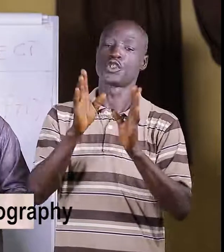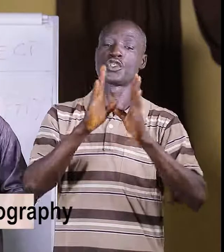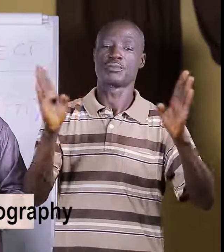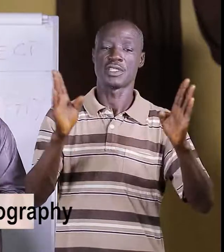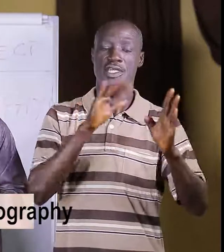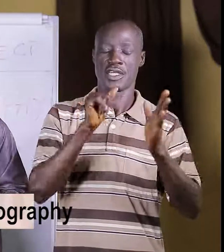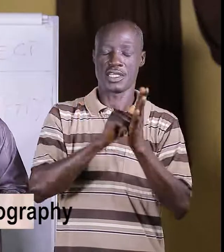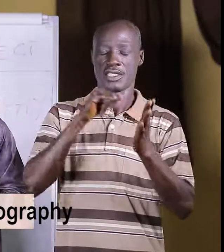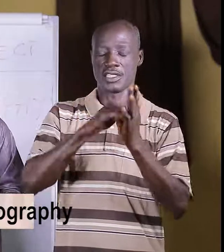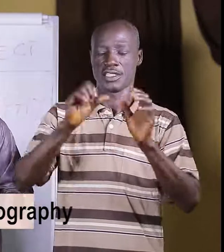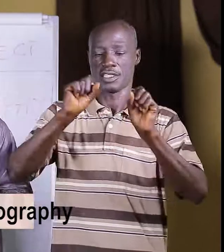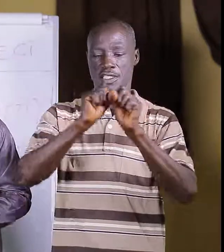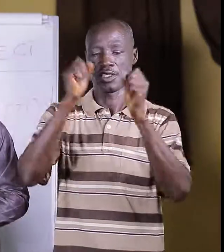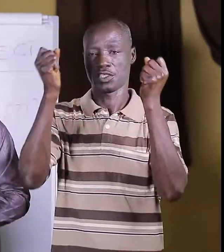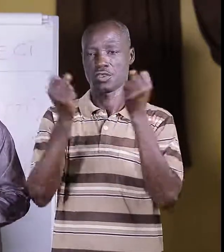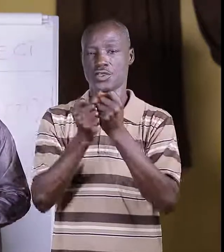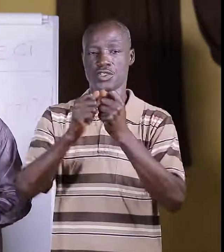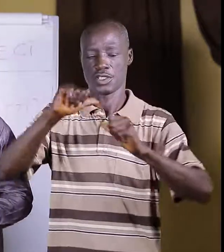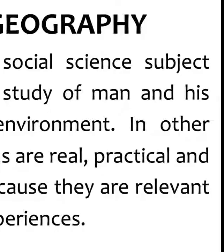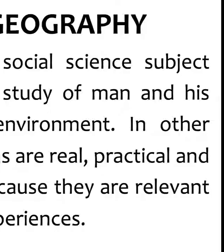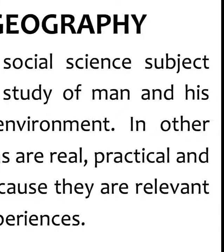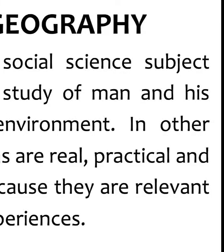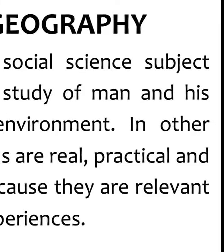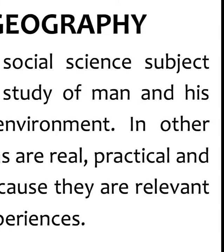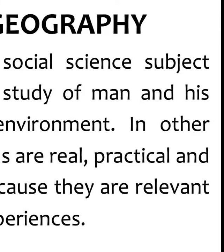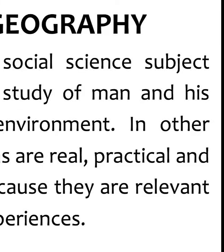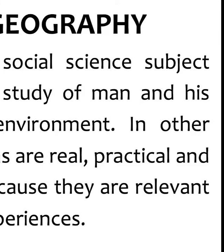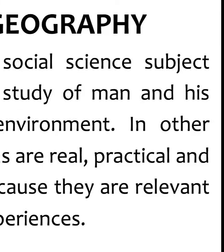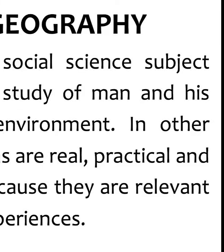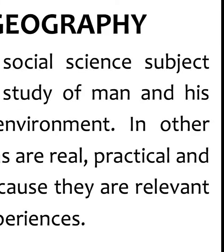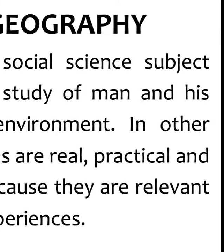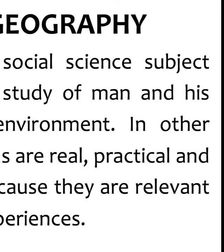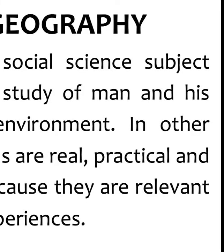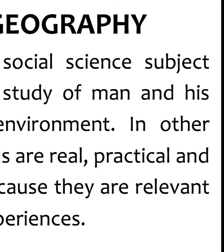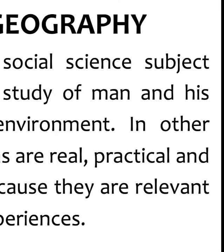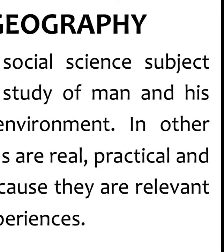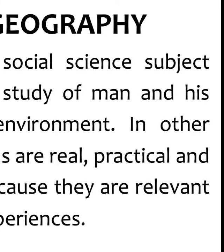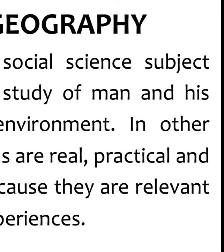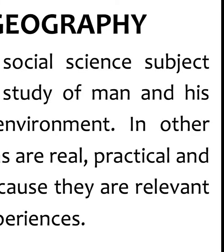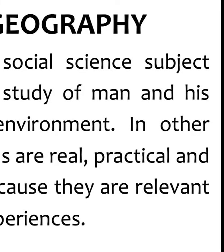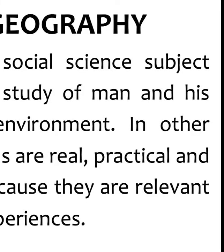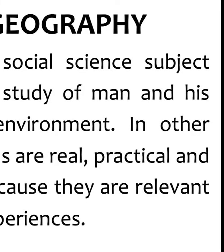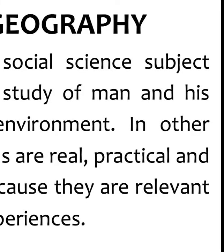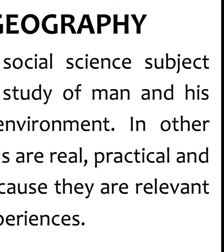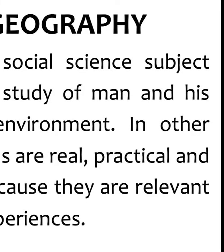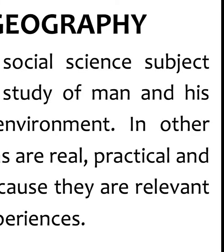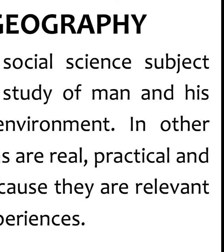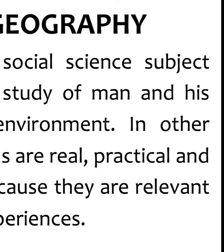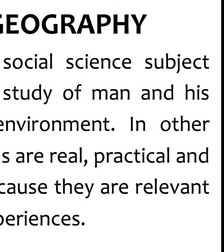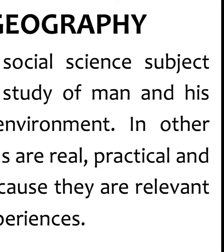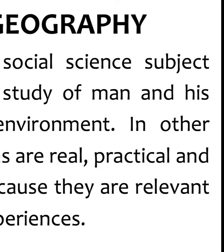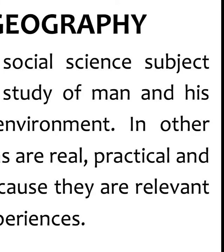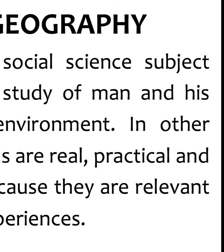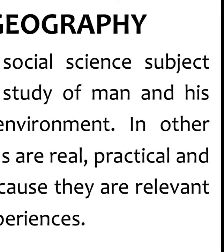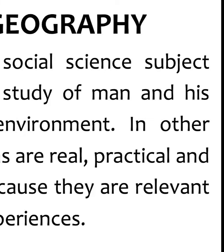a social science subject. It is a social science subject which deals